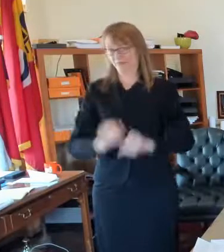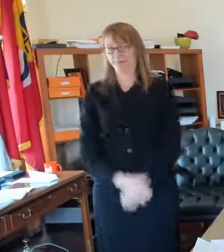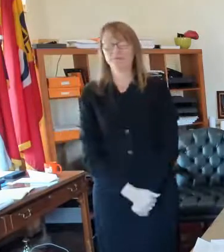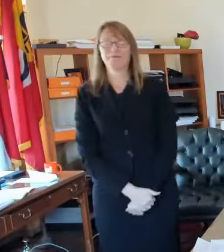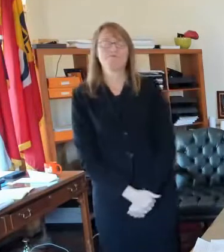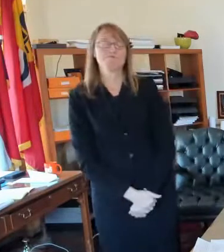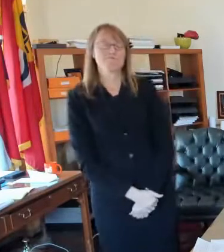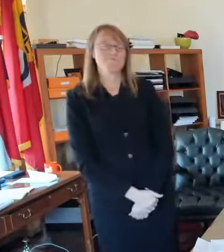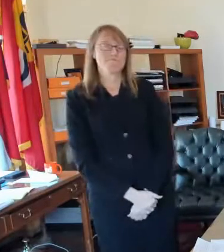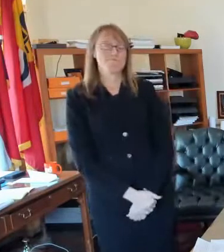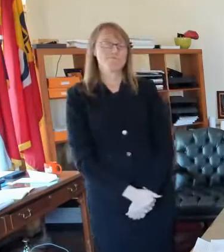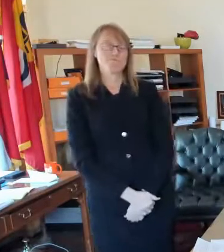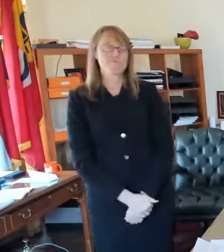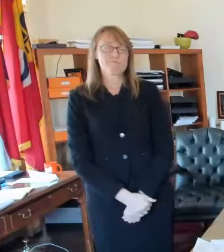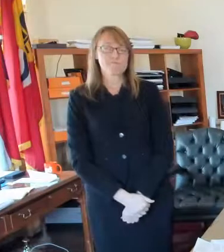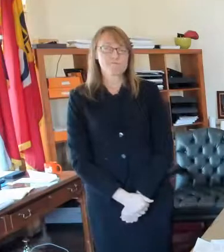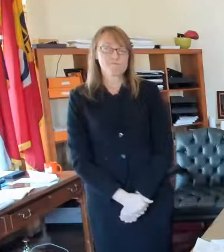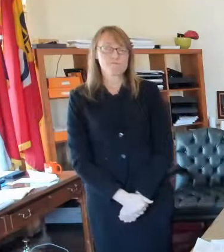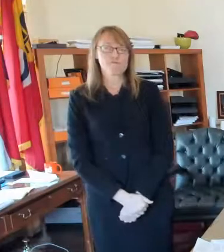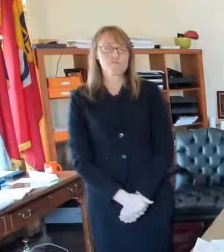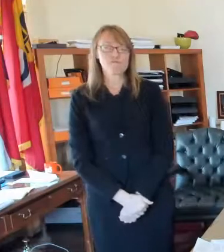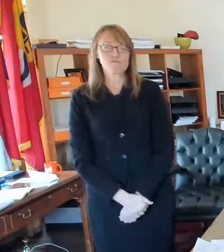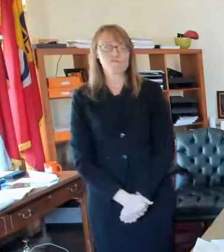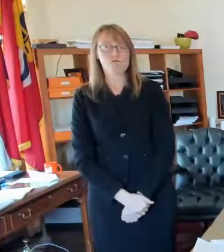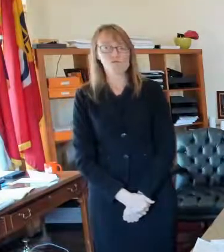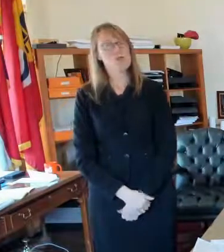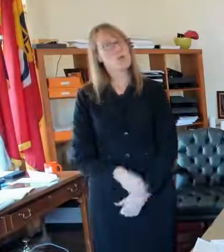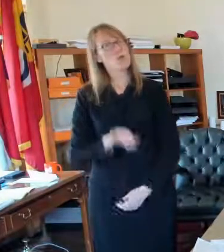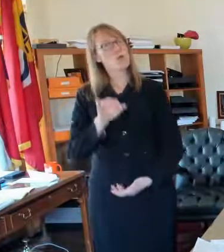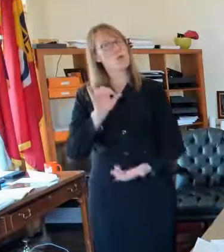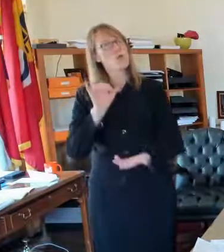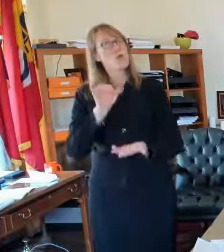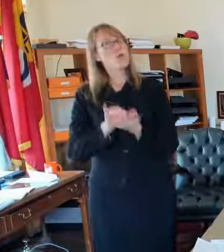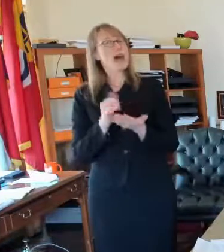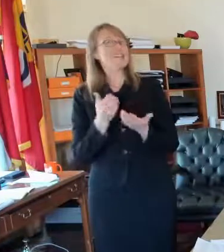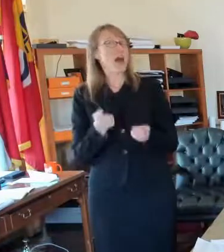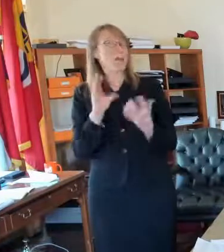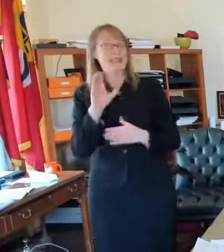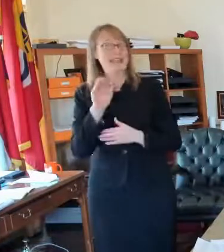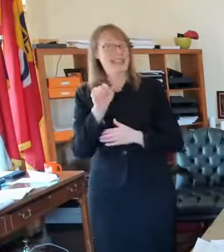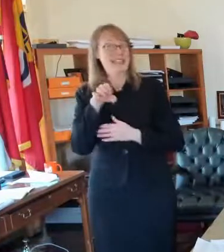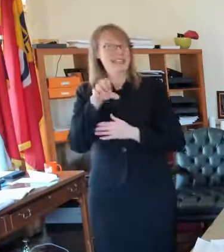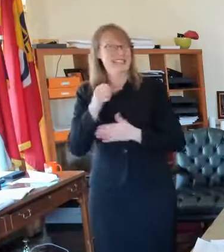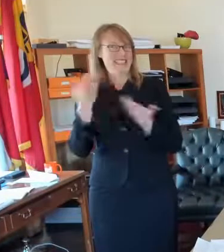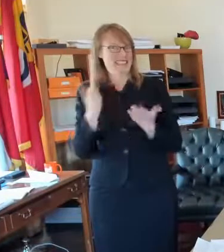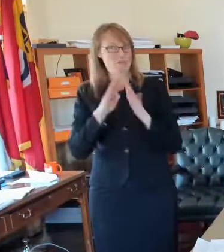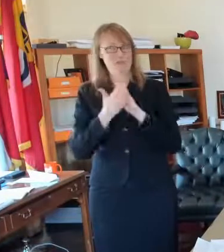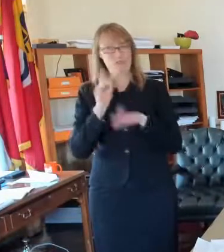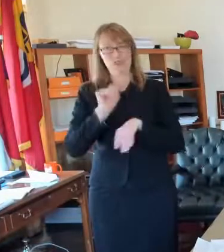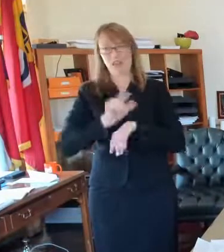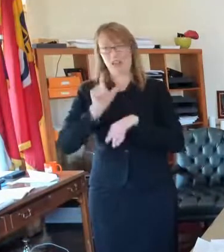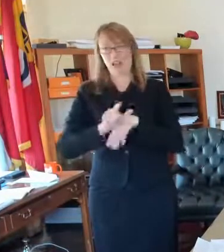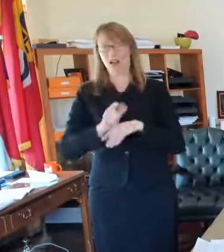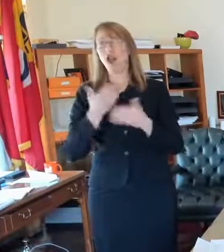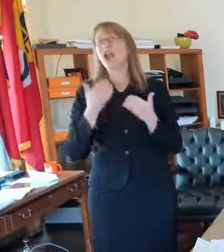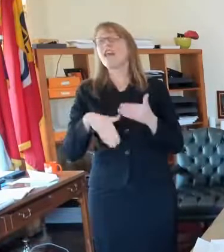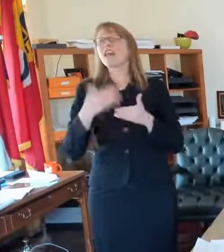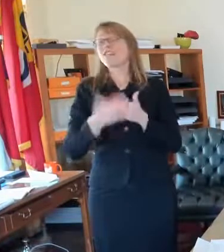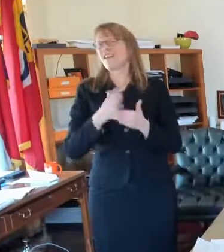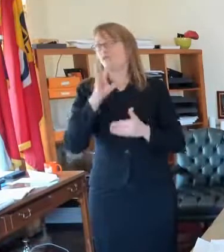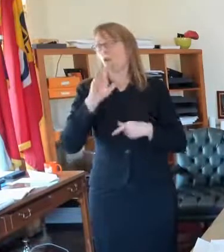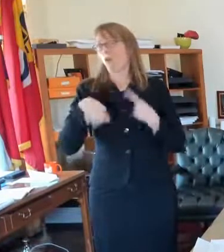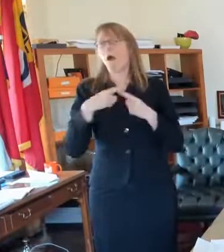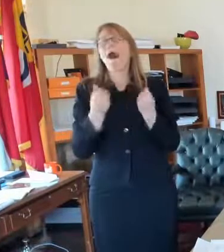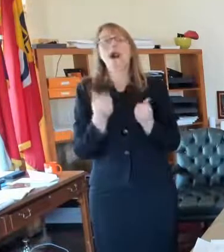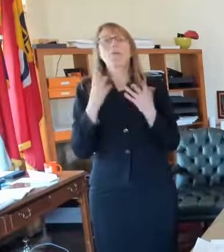So those are the case numbers. Now, in terms of hospitalizations, those of you who watch all the time know